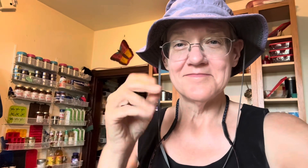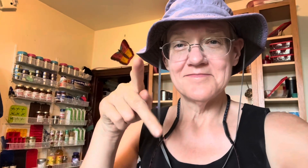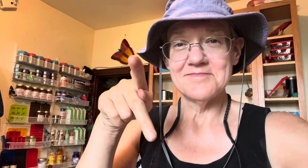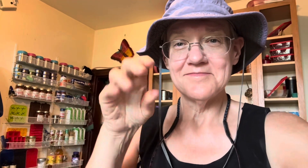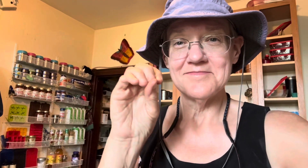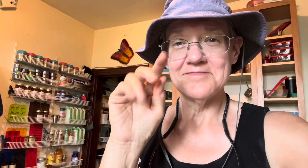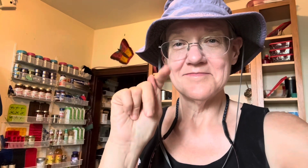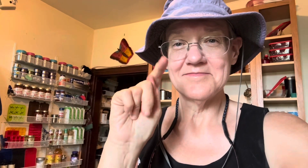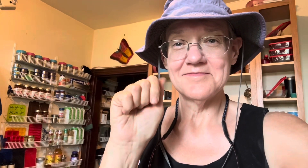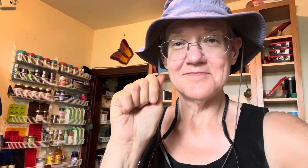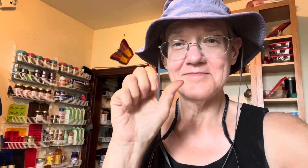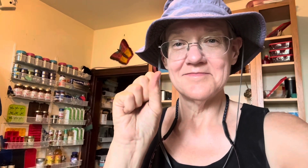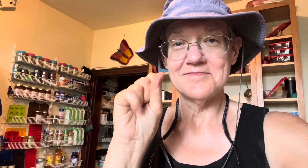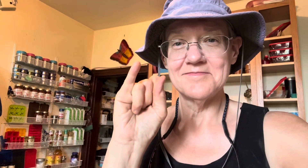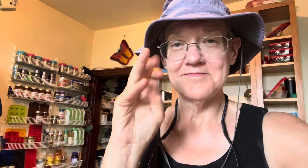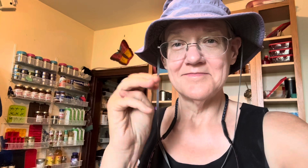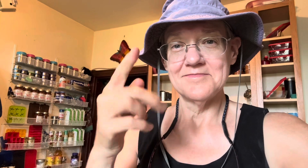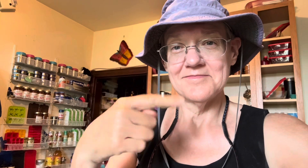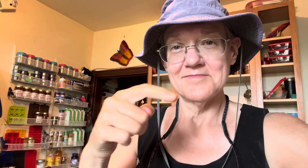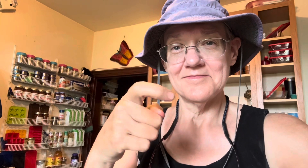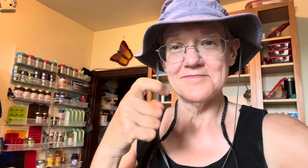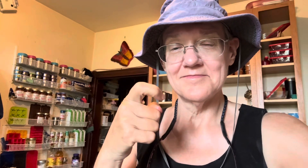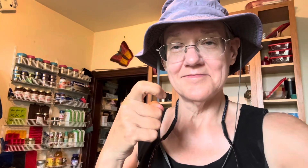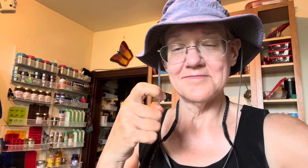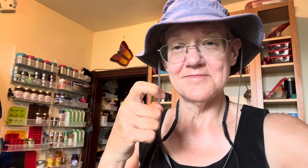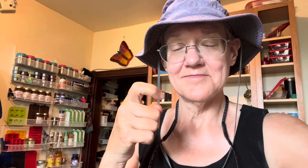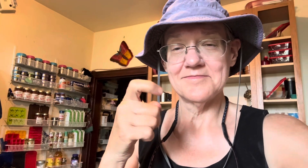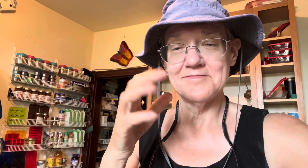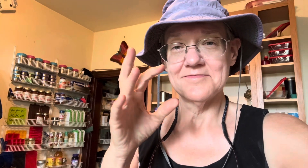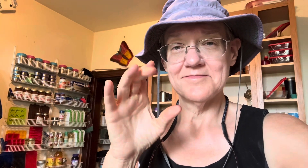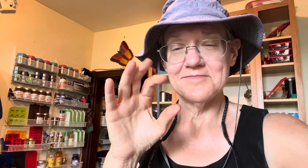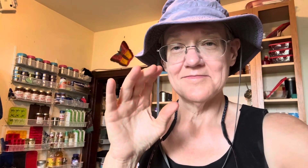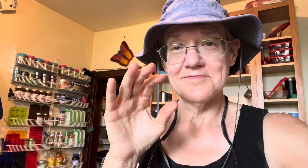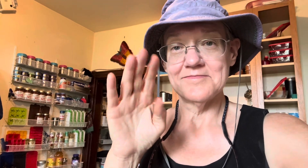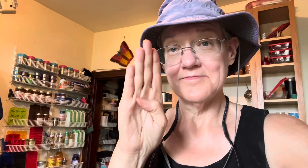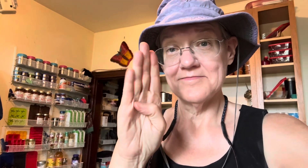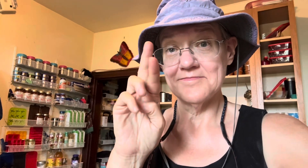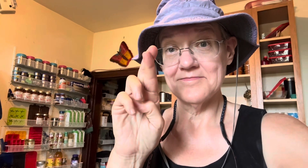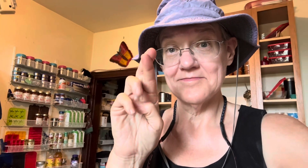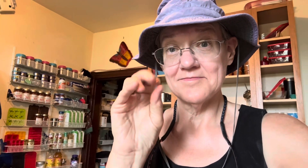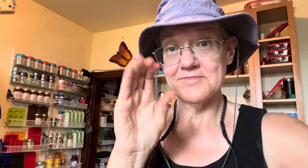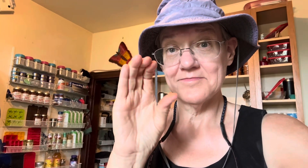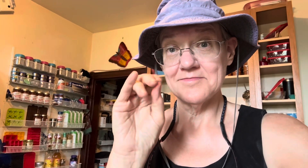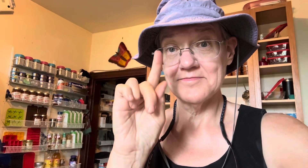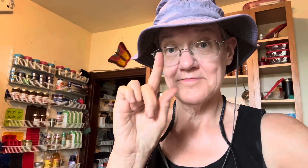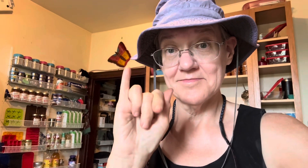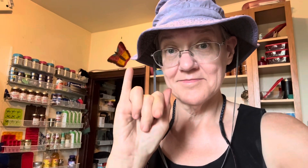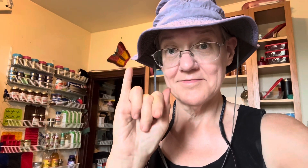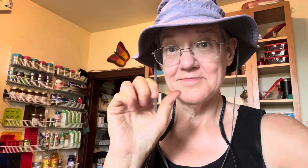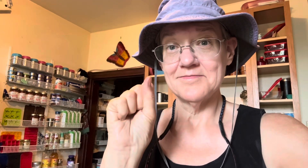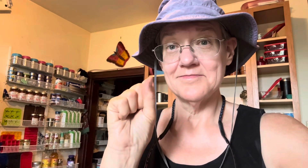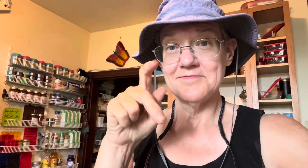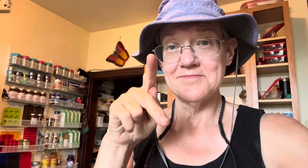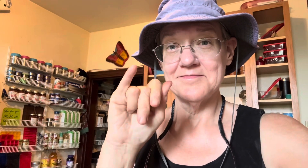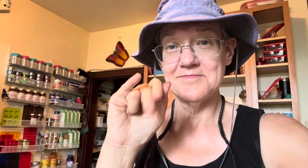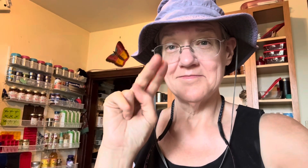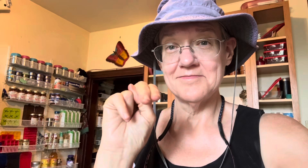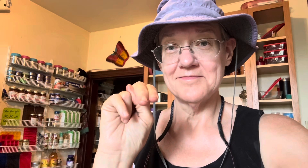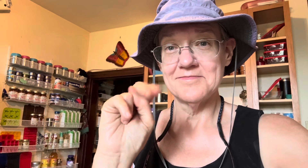drink for the added potassium. And that potassium comes from broccoli, spinach,